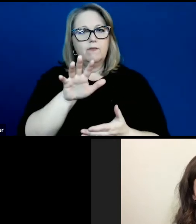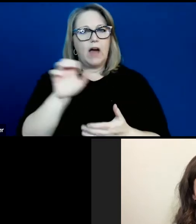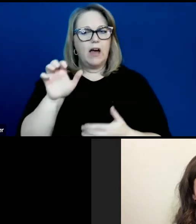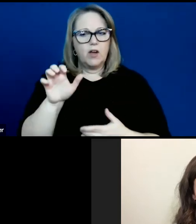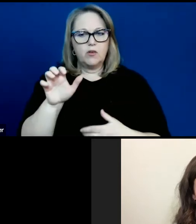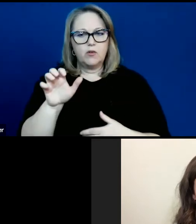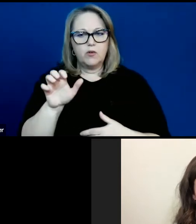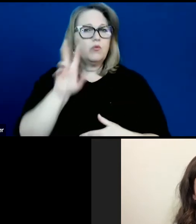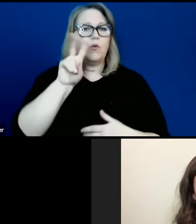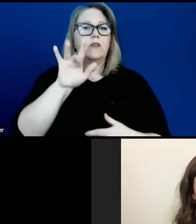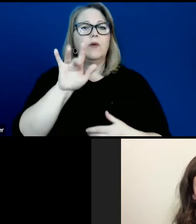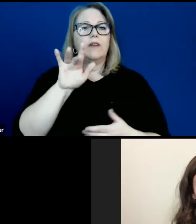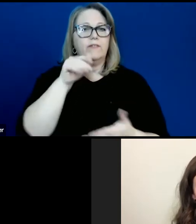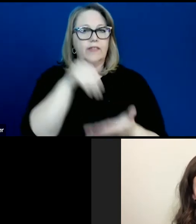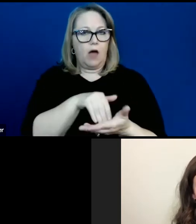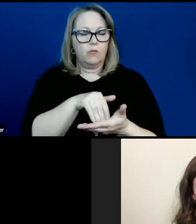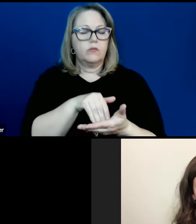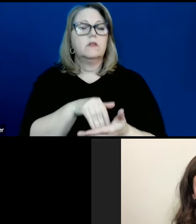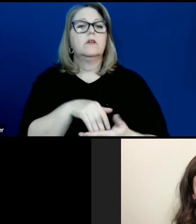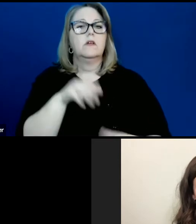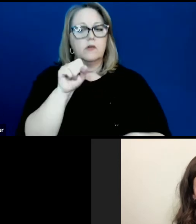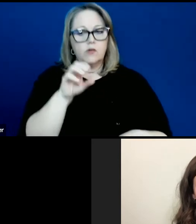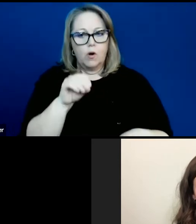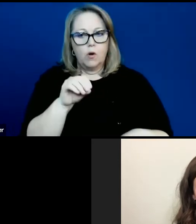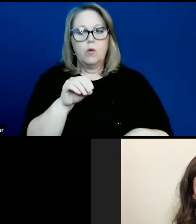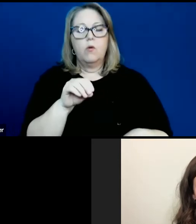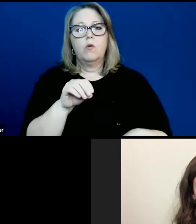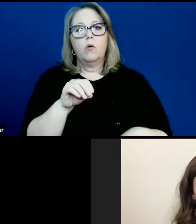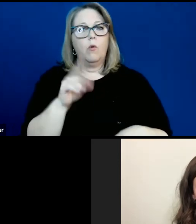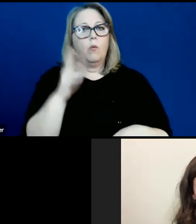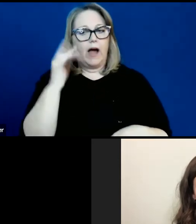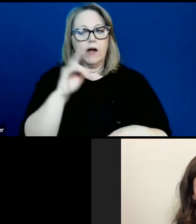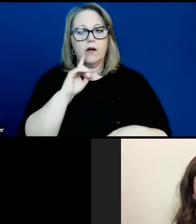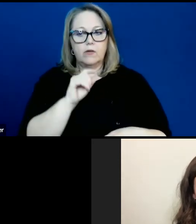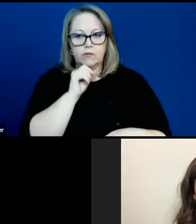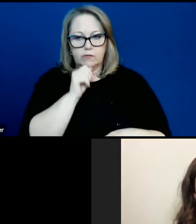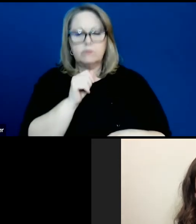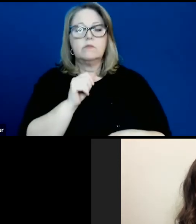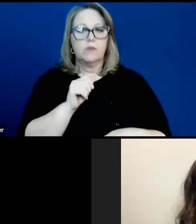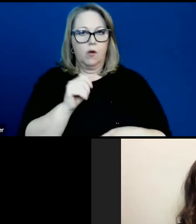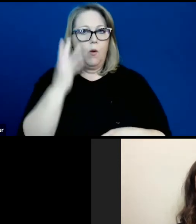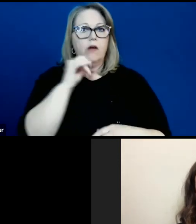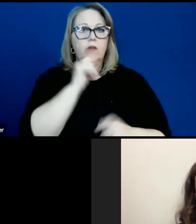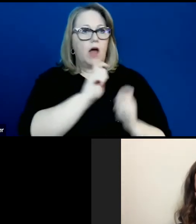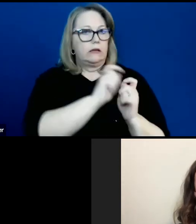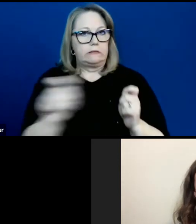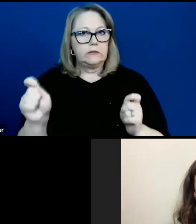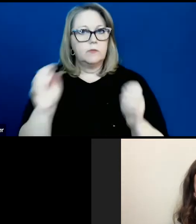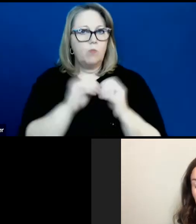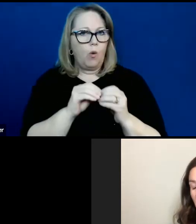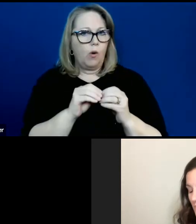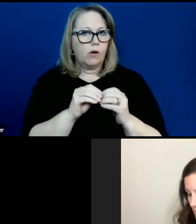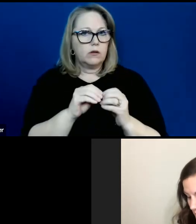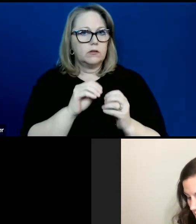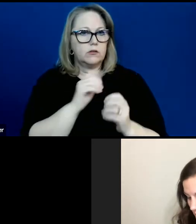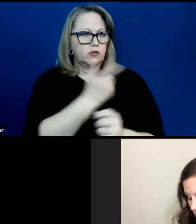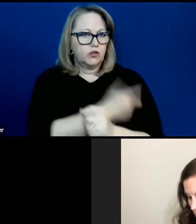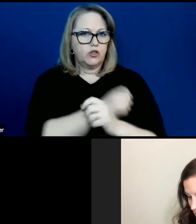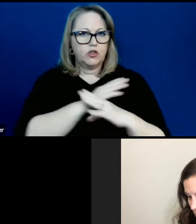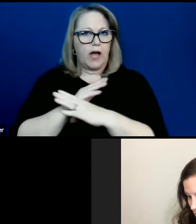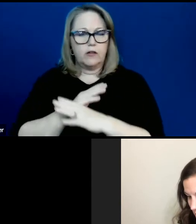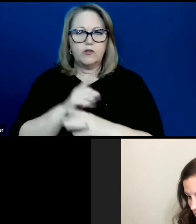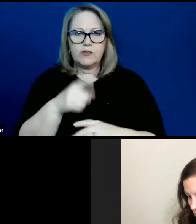than 20% of our initial allotment. Why aren't more shots in people's arms? And this is similar to Lauren's question. Shannon, you talked about